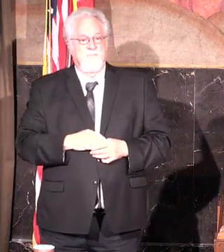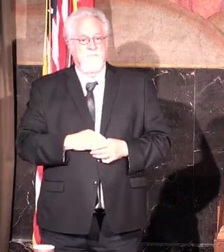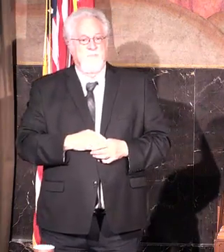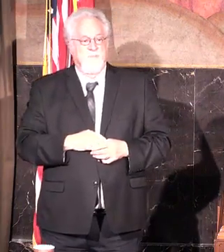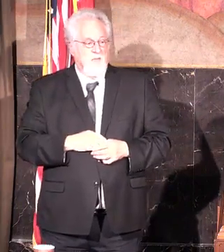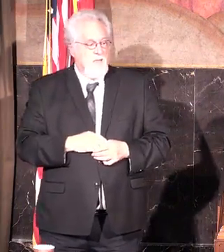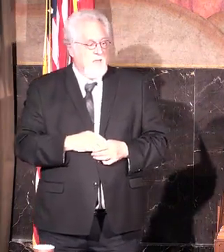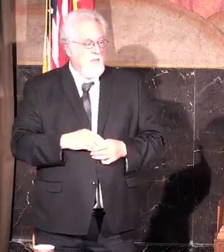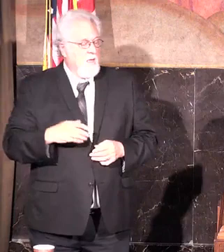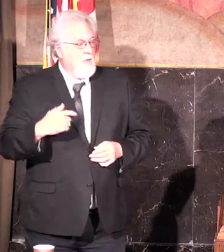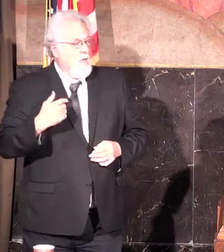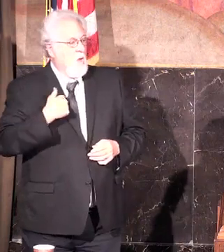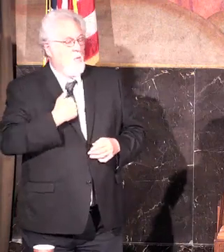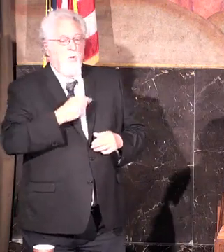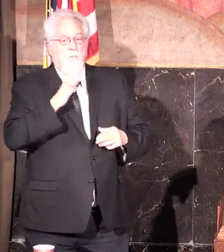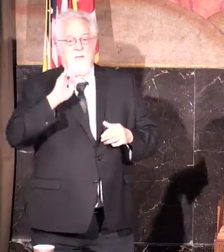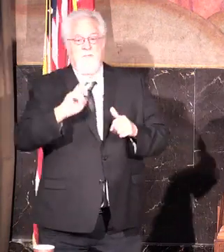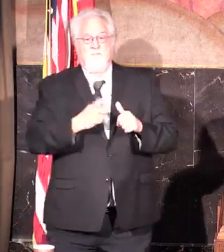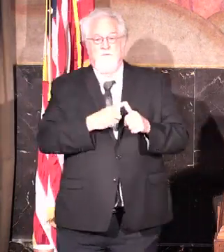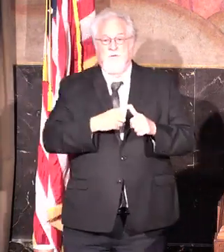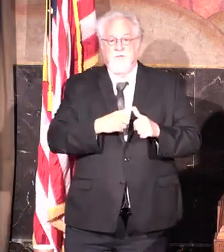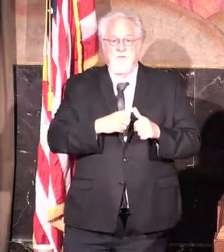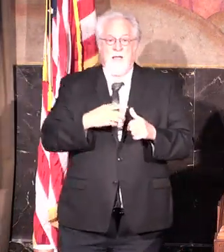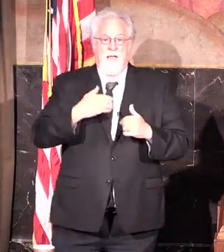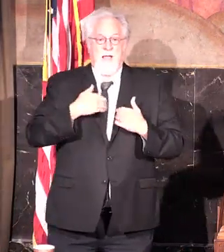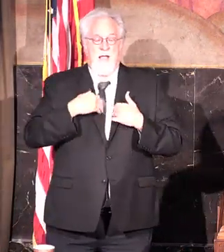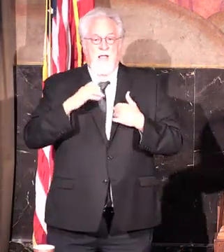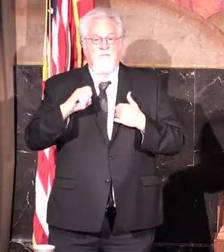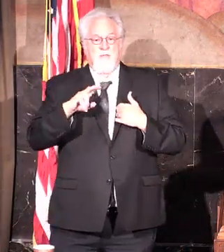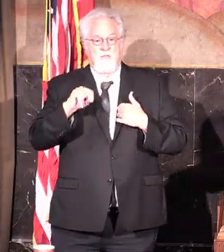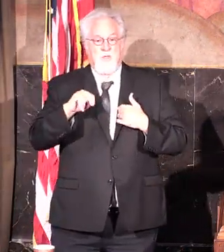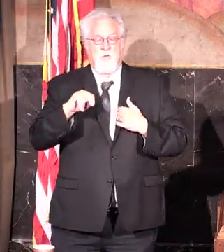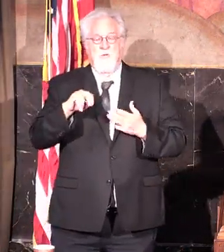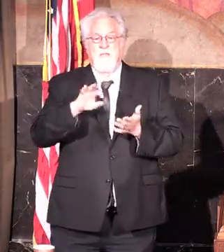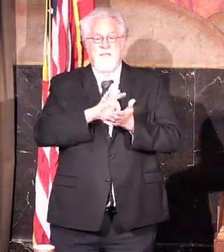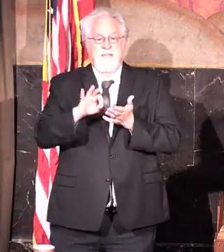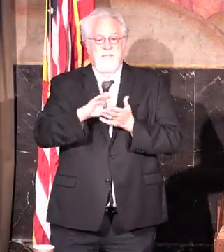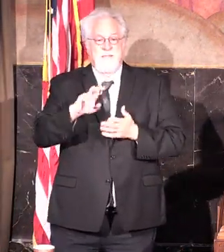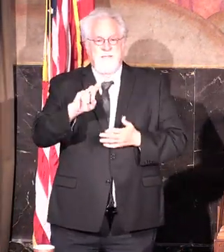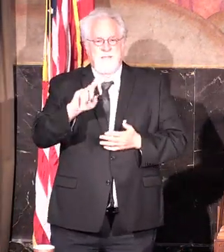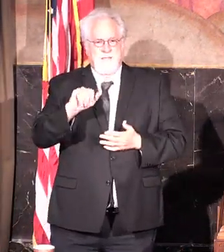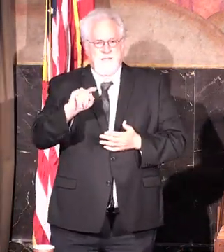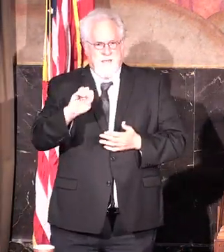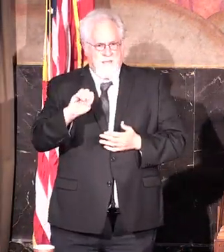Our state will actually be the first in the nation to have its own Census Day on August the 26th as well.